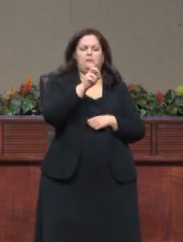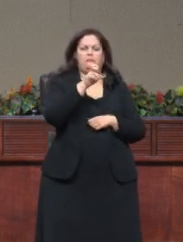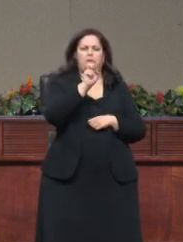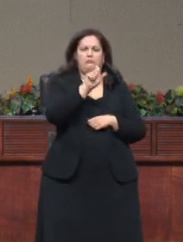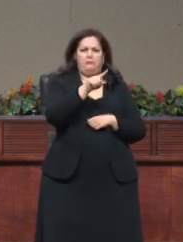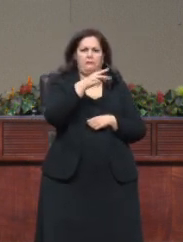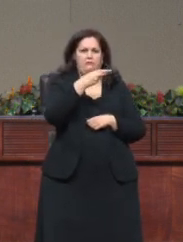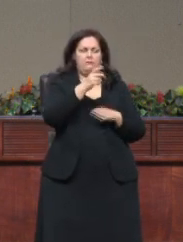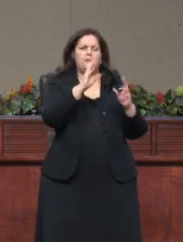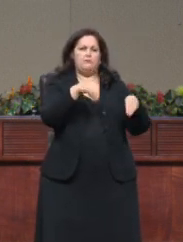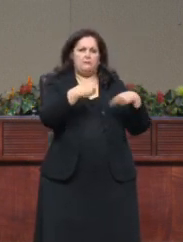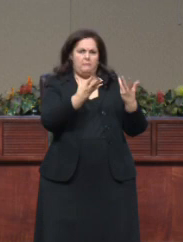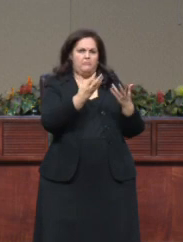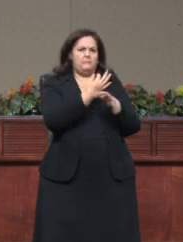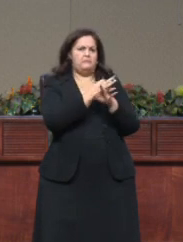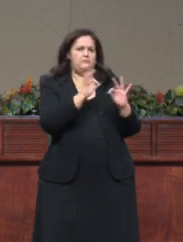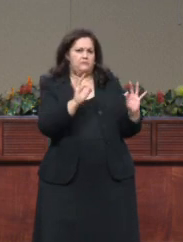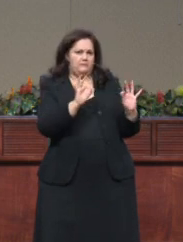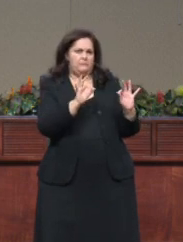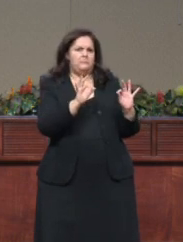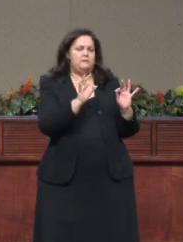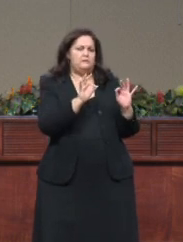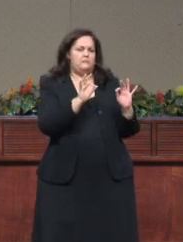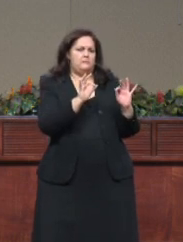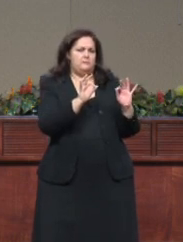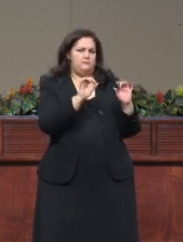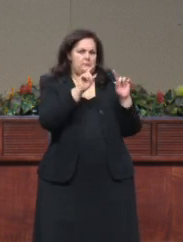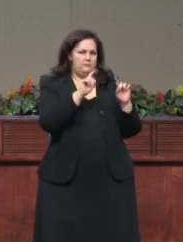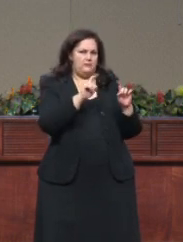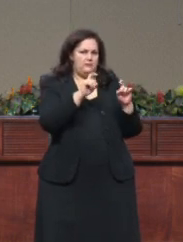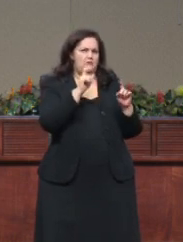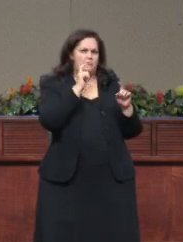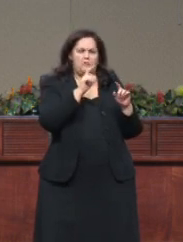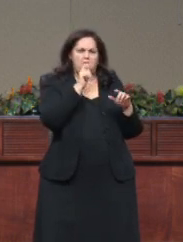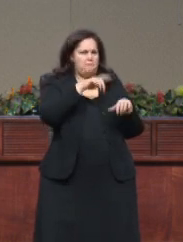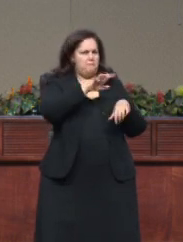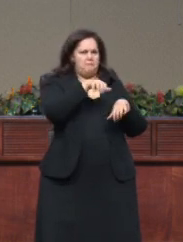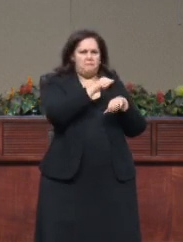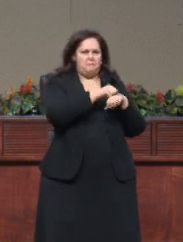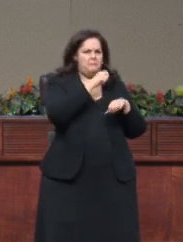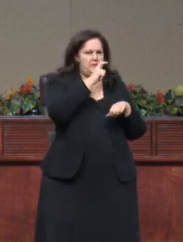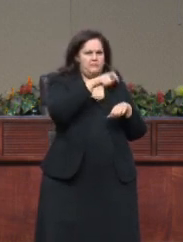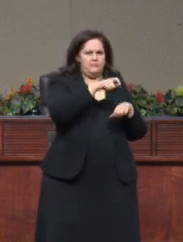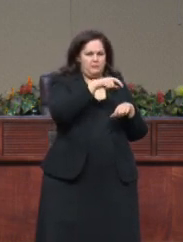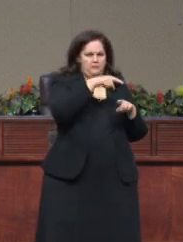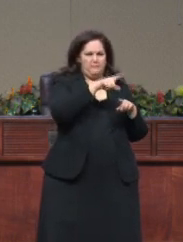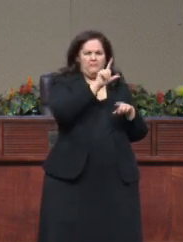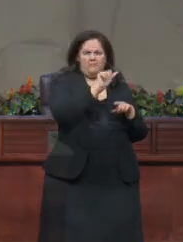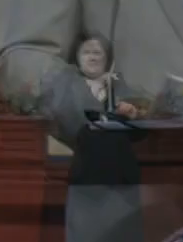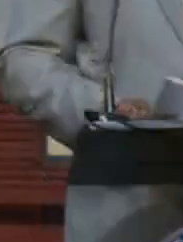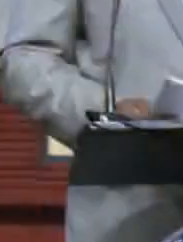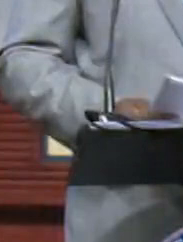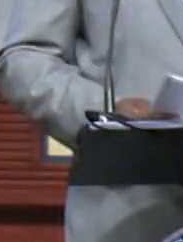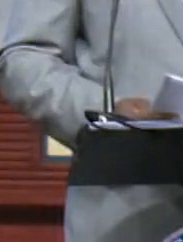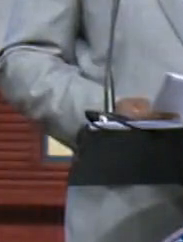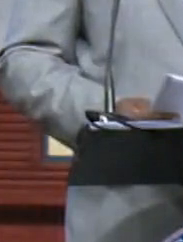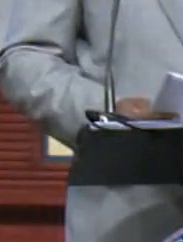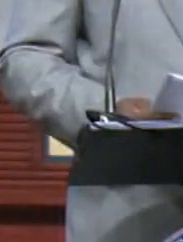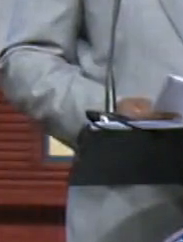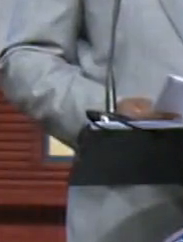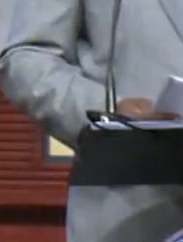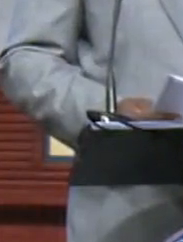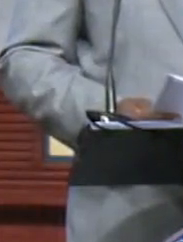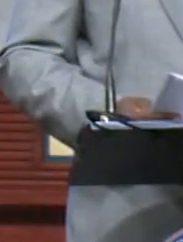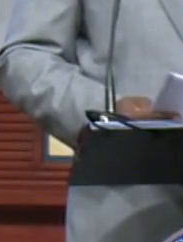offering free options for walk-ins. That's True Health at the Lake Underhill location. The rest